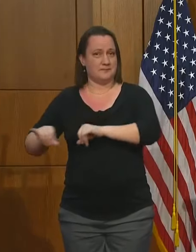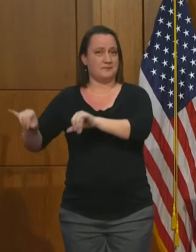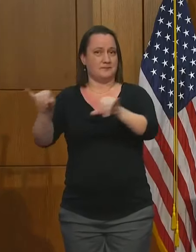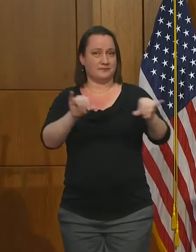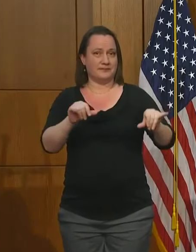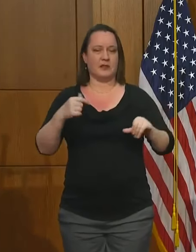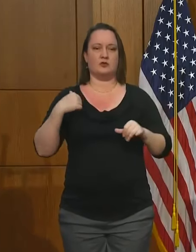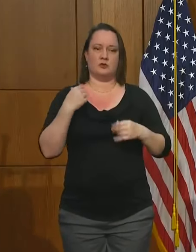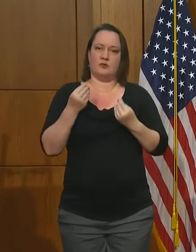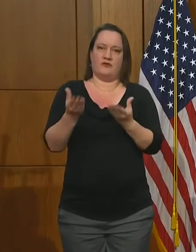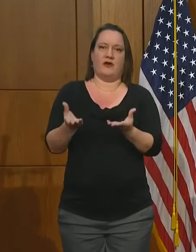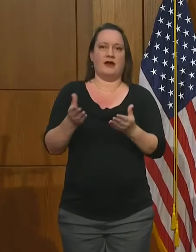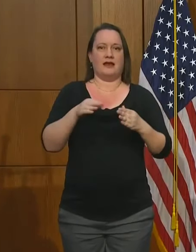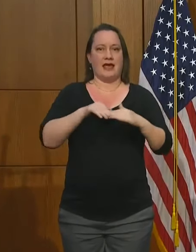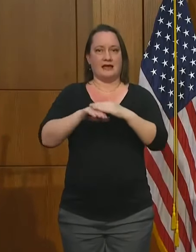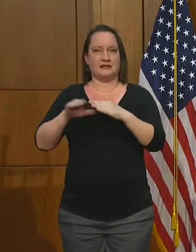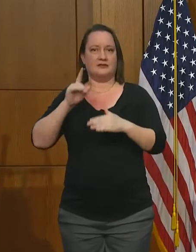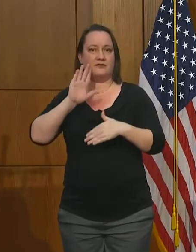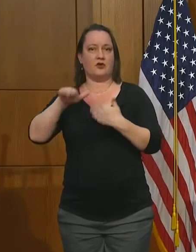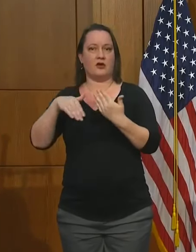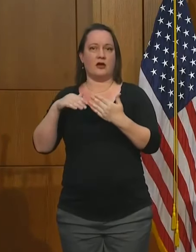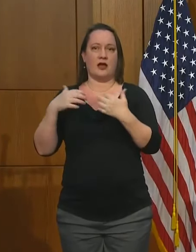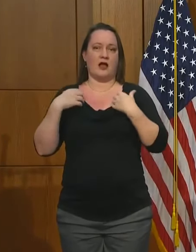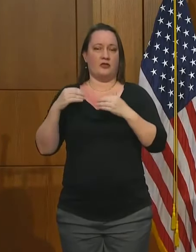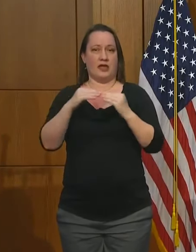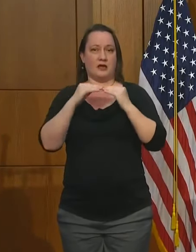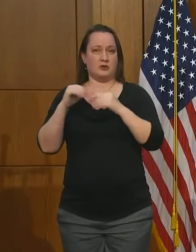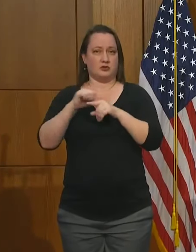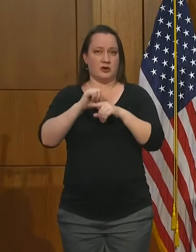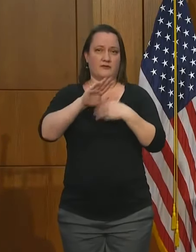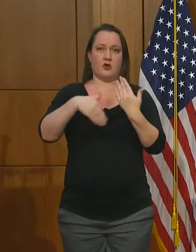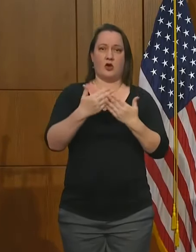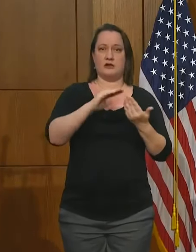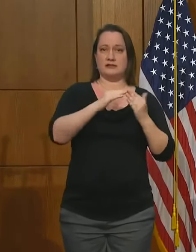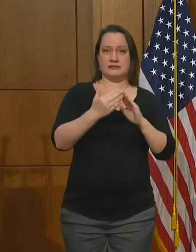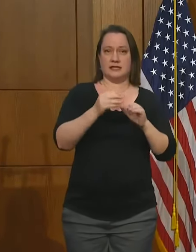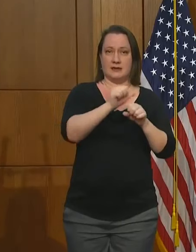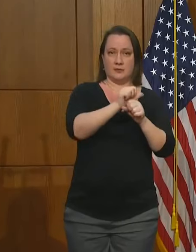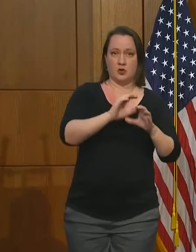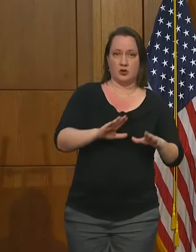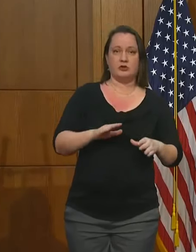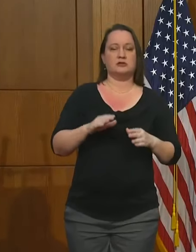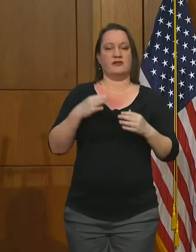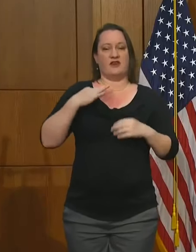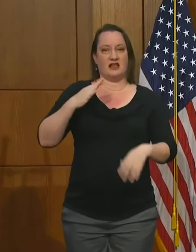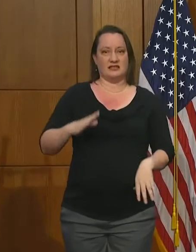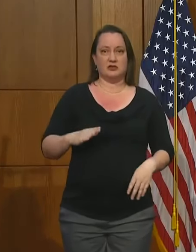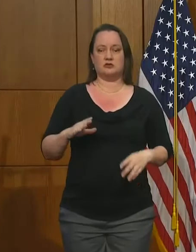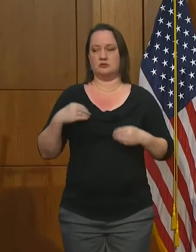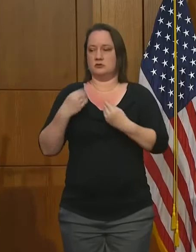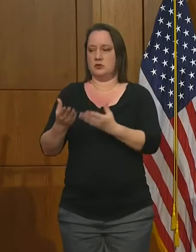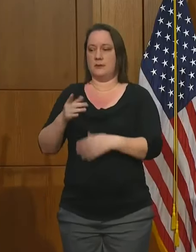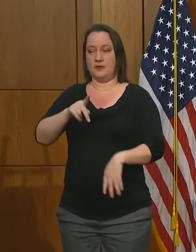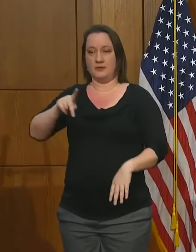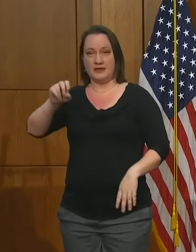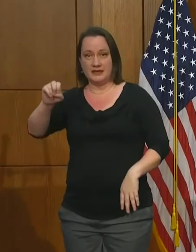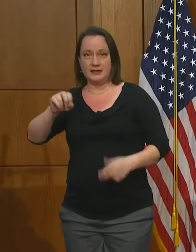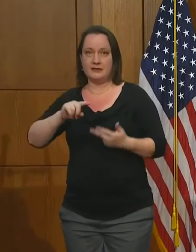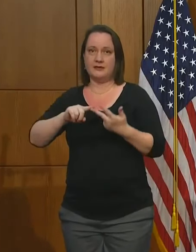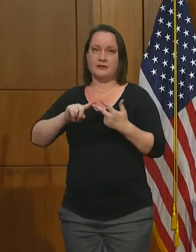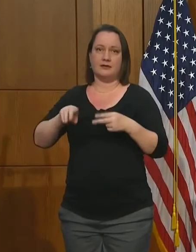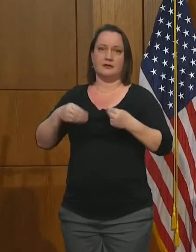health equity training for all city employees and volunteers, personal protective equipment or PPE,